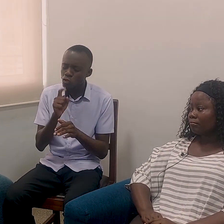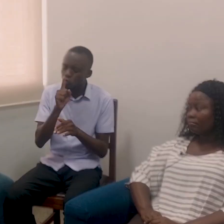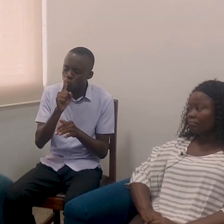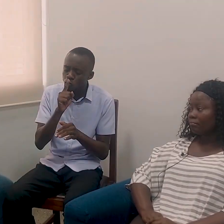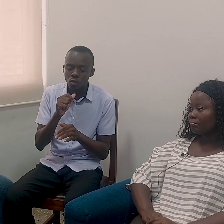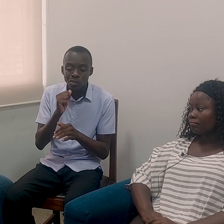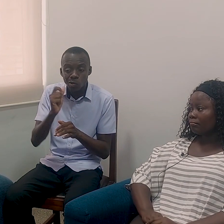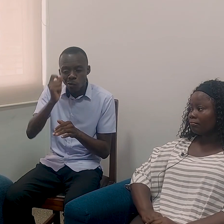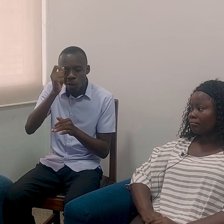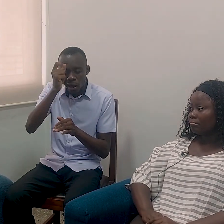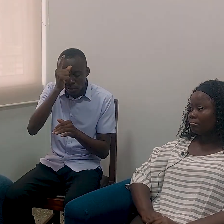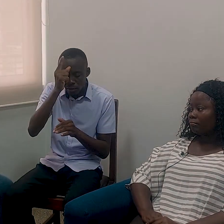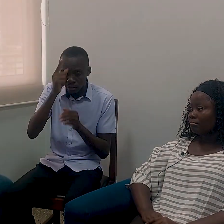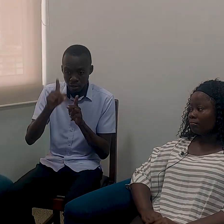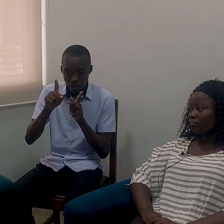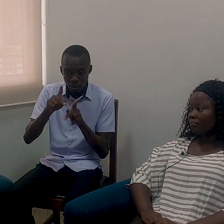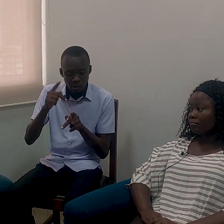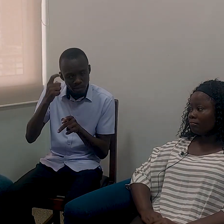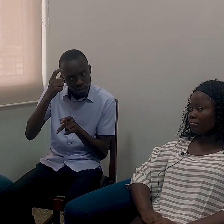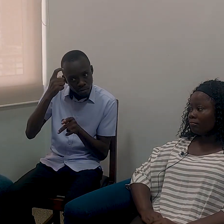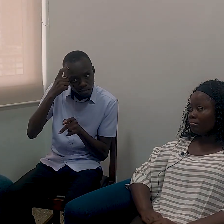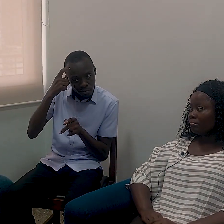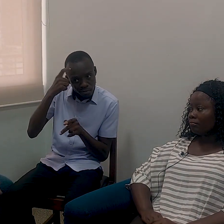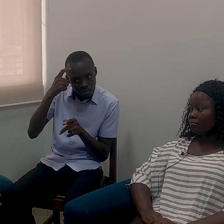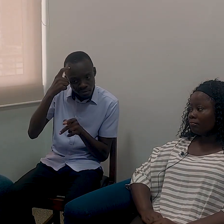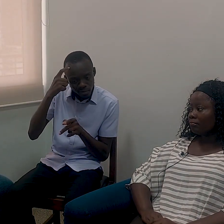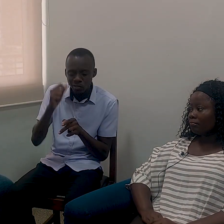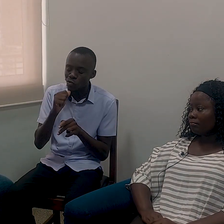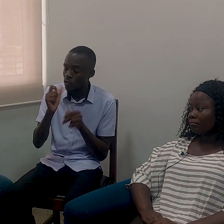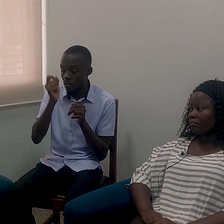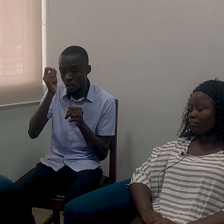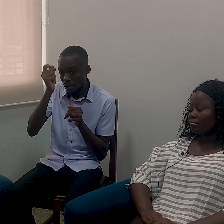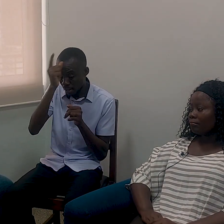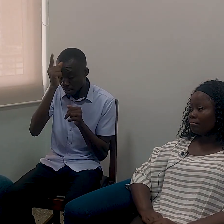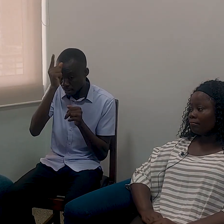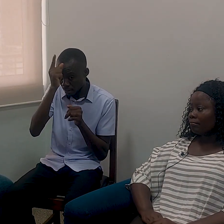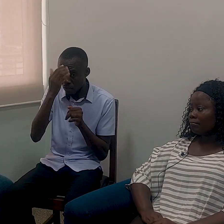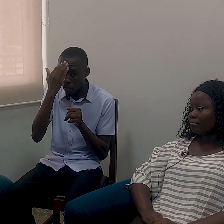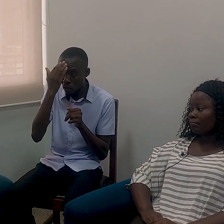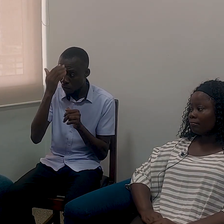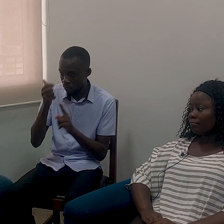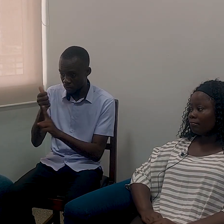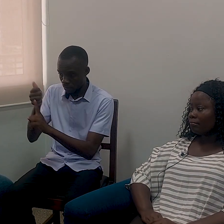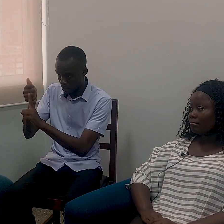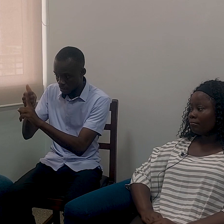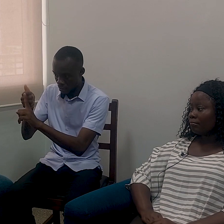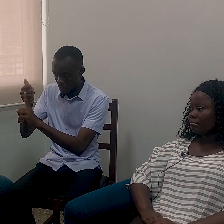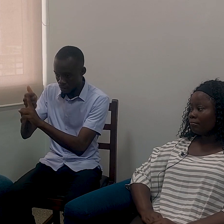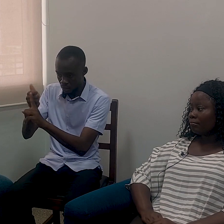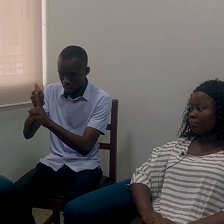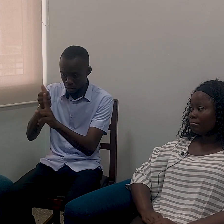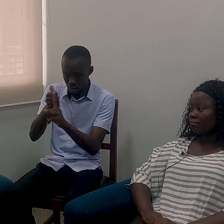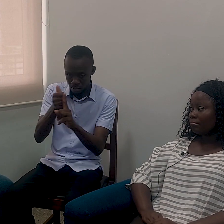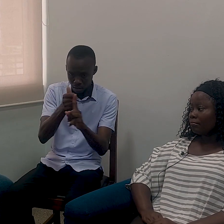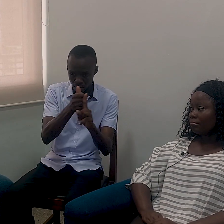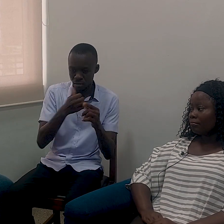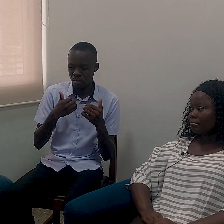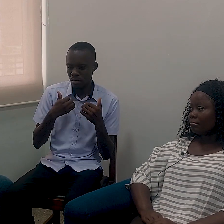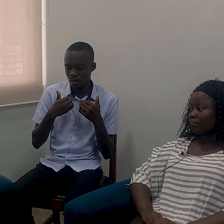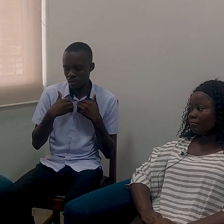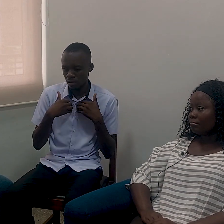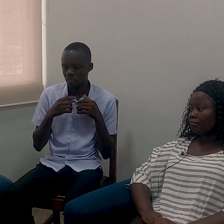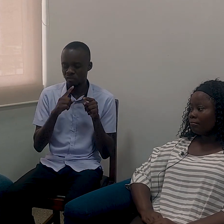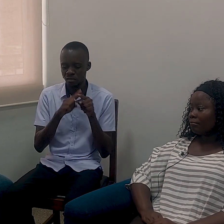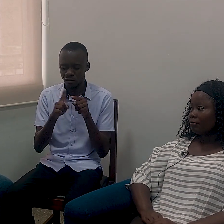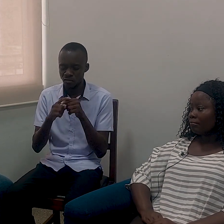like, as I mentioned earlier as well, everyone has some form of, challenge when it comes to their